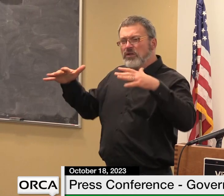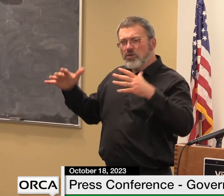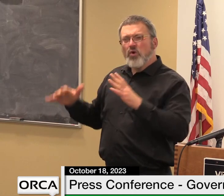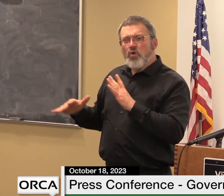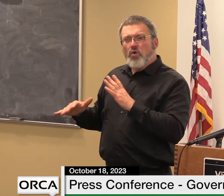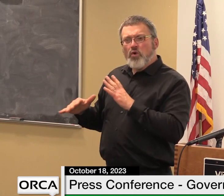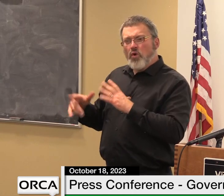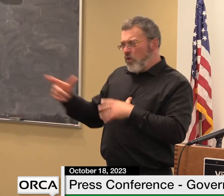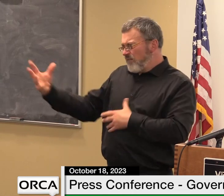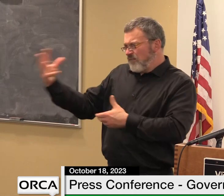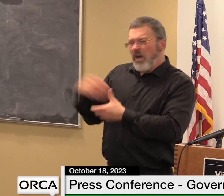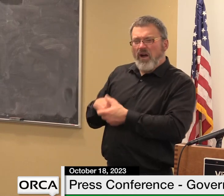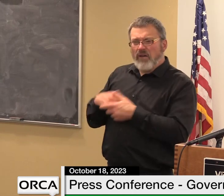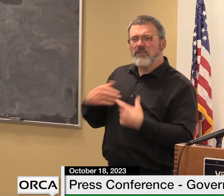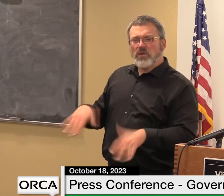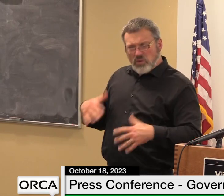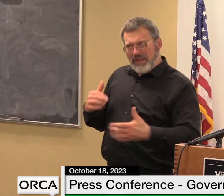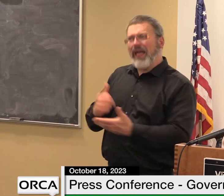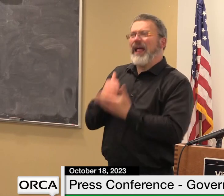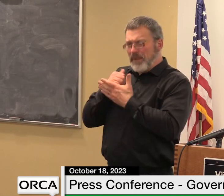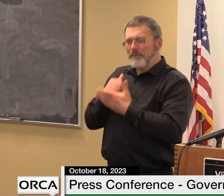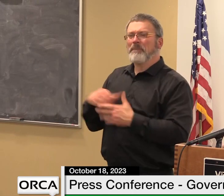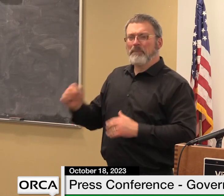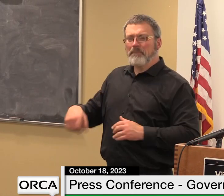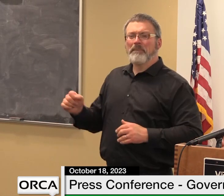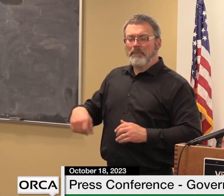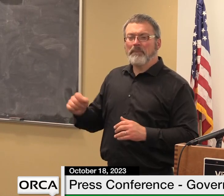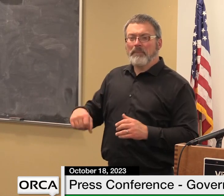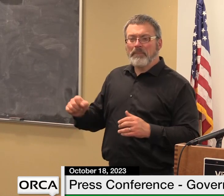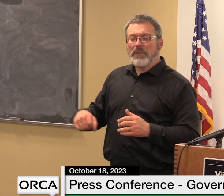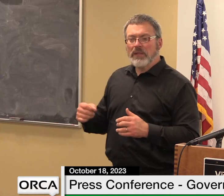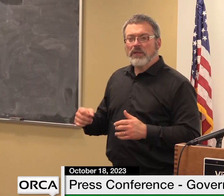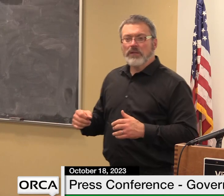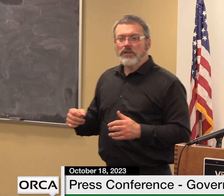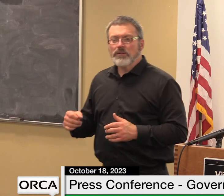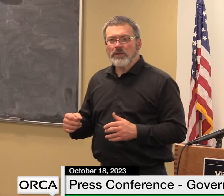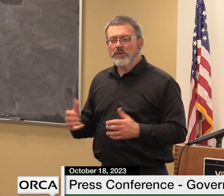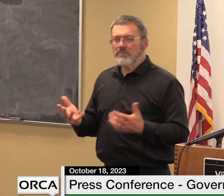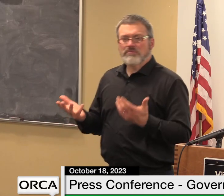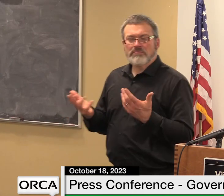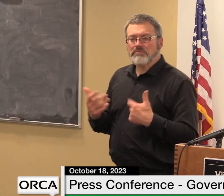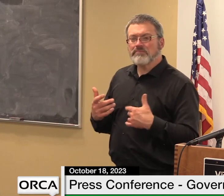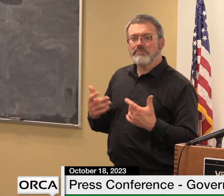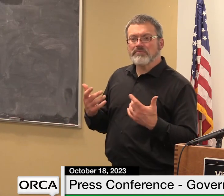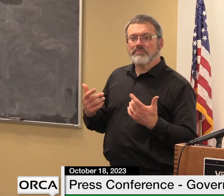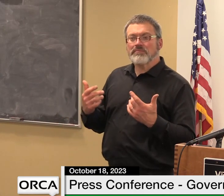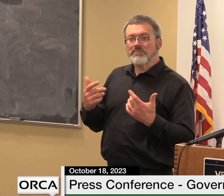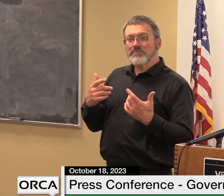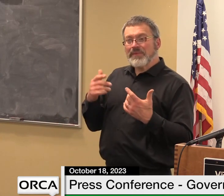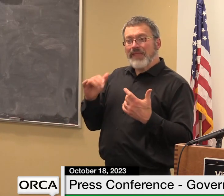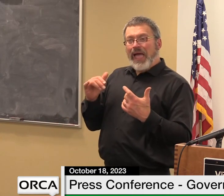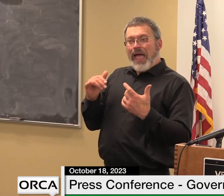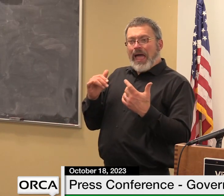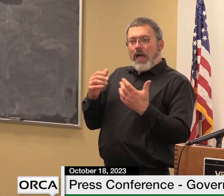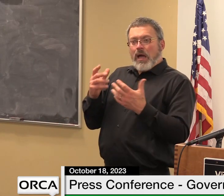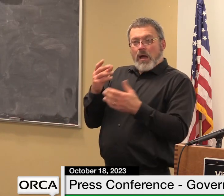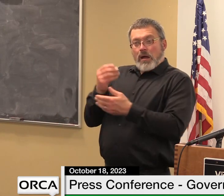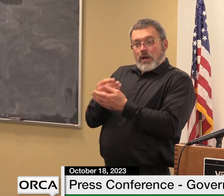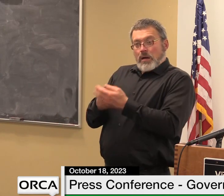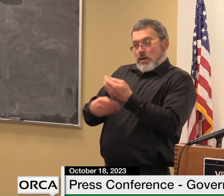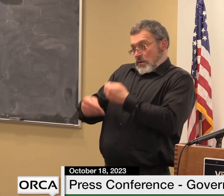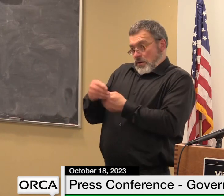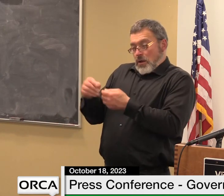of that diversified economy. And a lot of that, you know, enhances our trade with Canada. A lot of ships